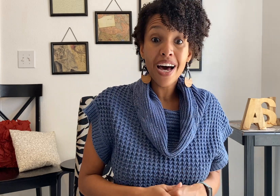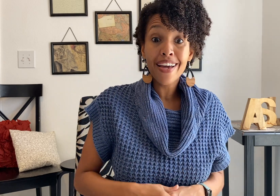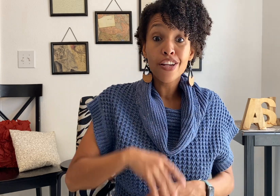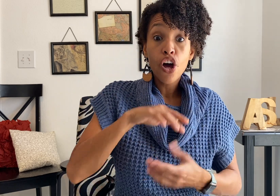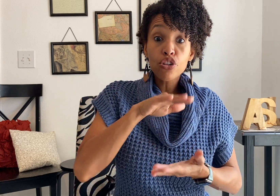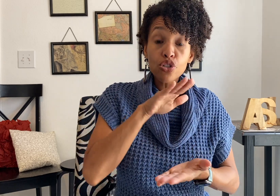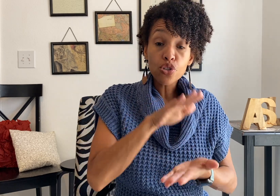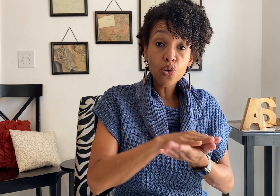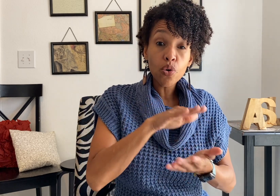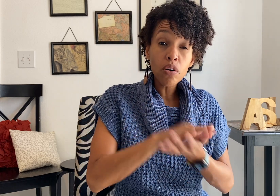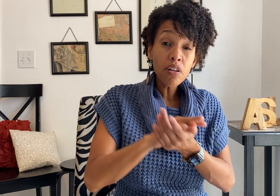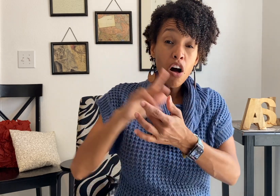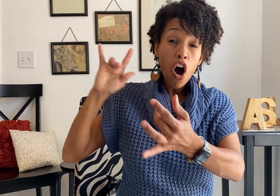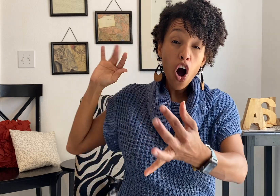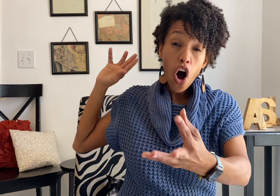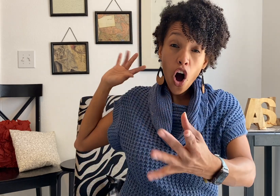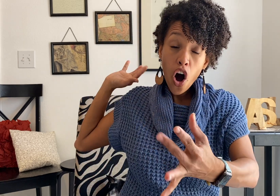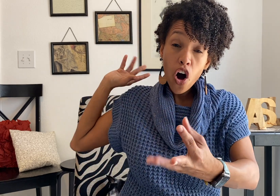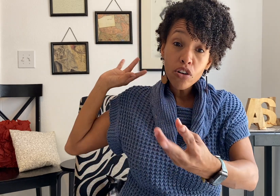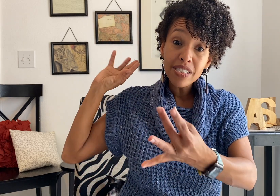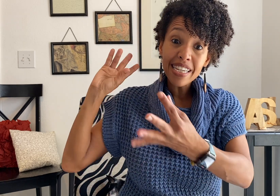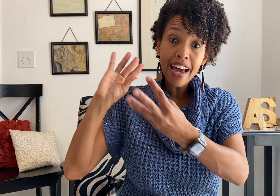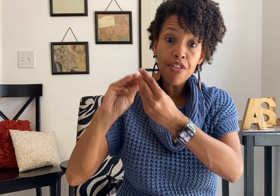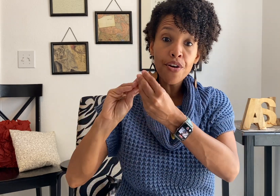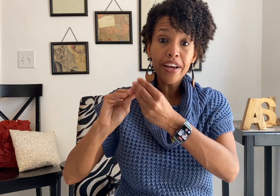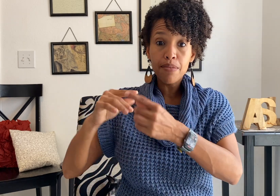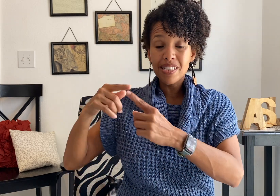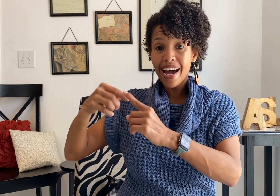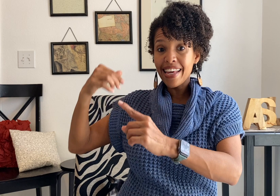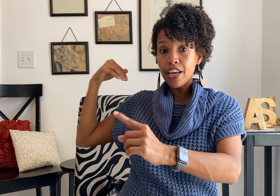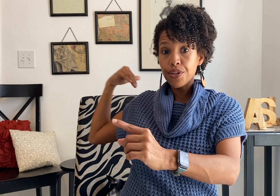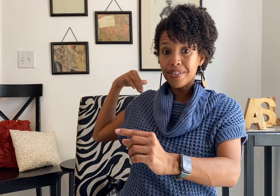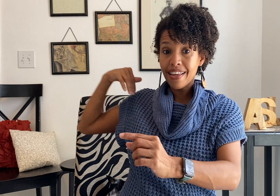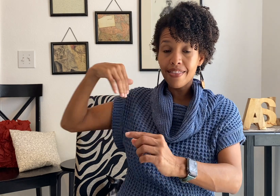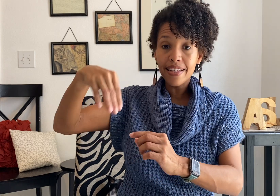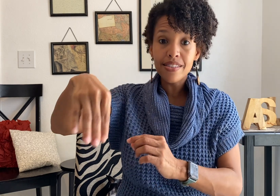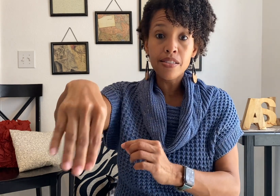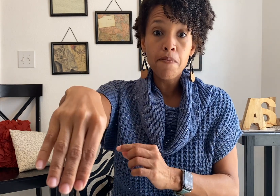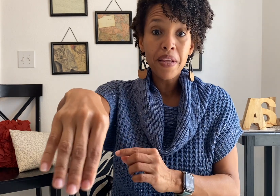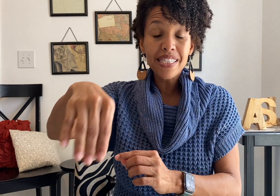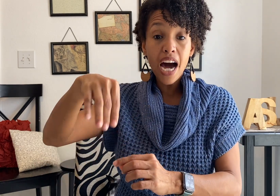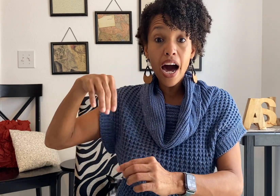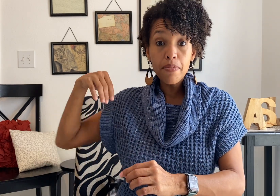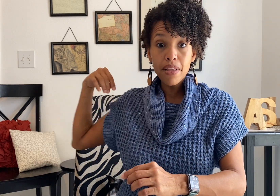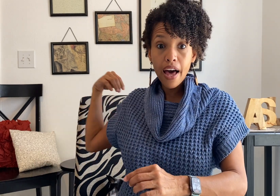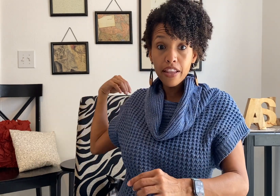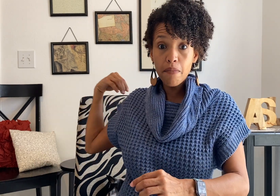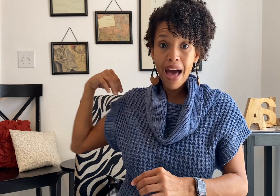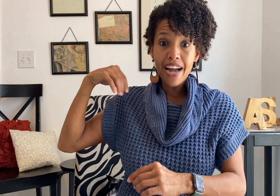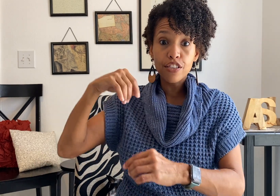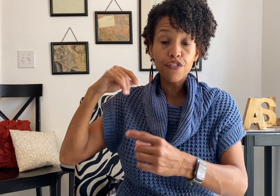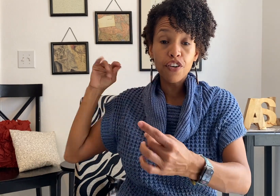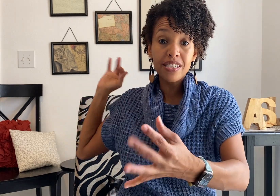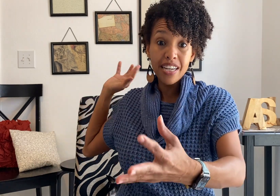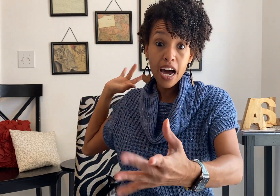sign school all together, and I'm signing it using this timeline, the back to front